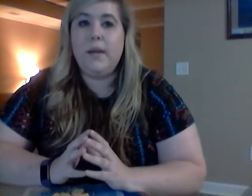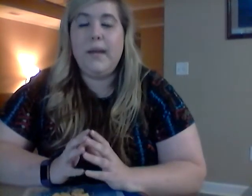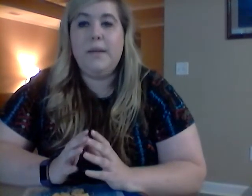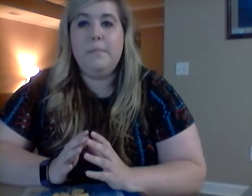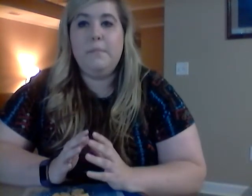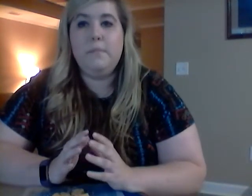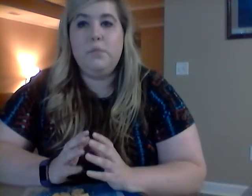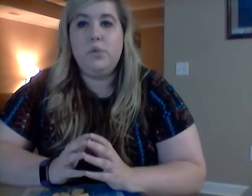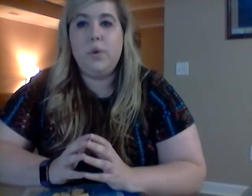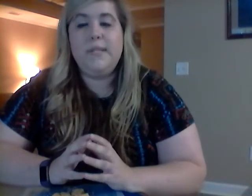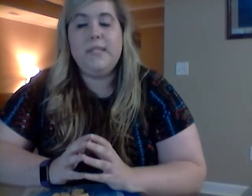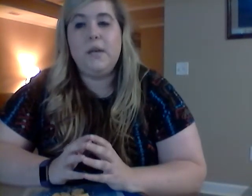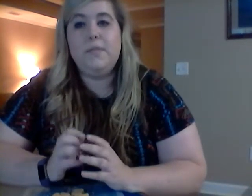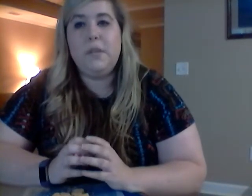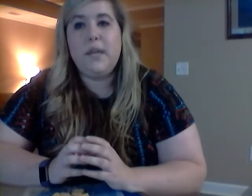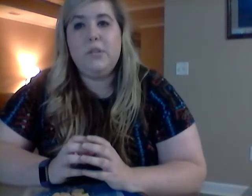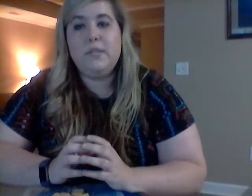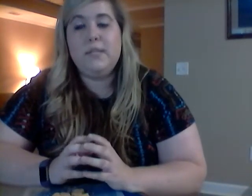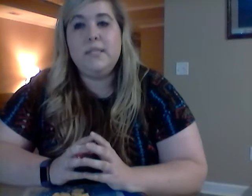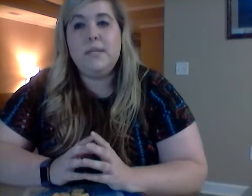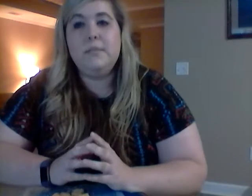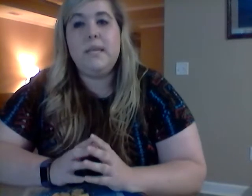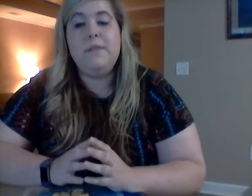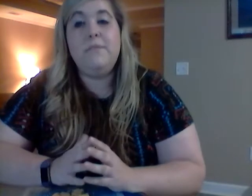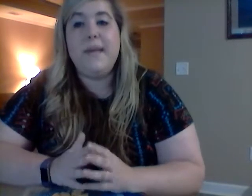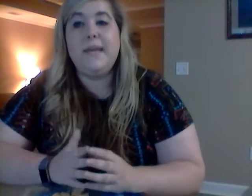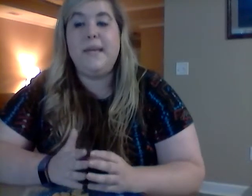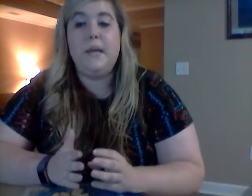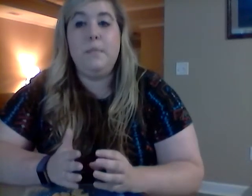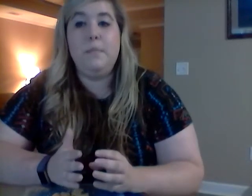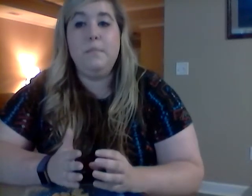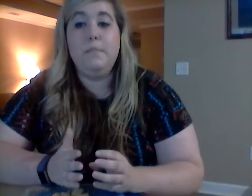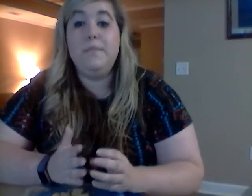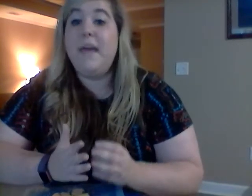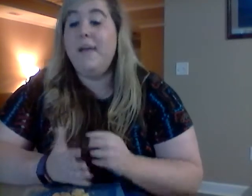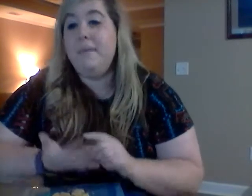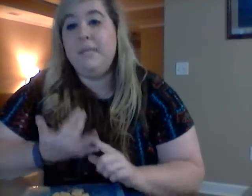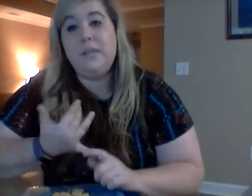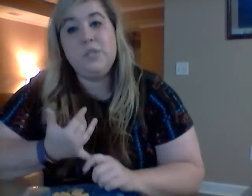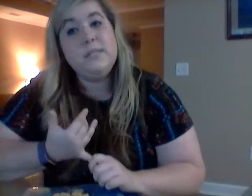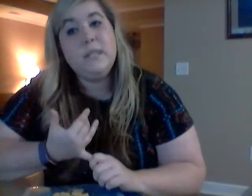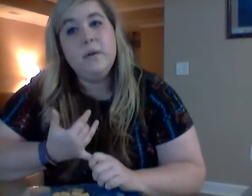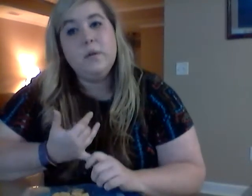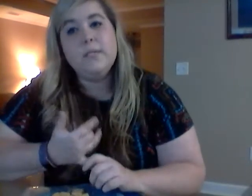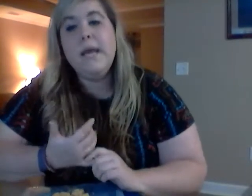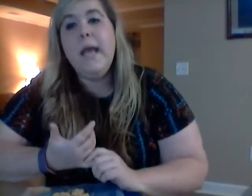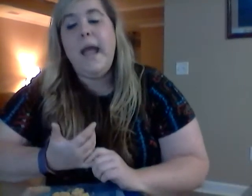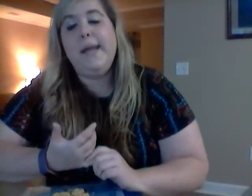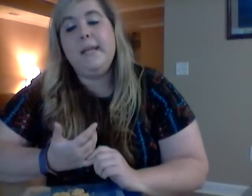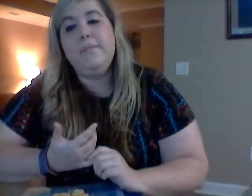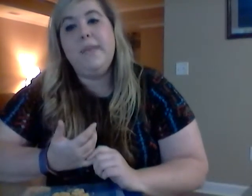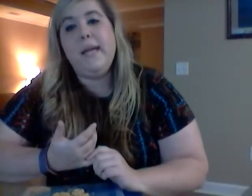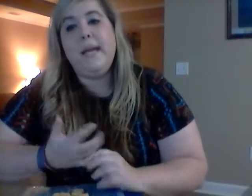great choice of communication systems if they have imitation skills and if they